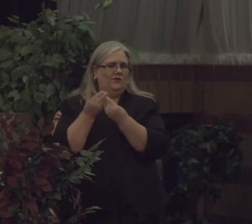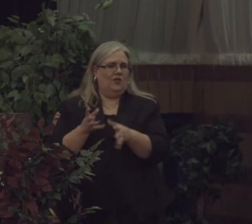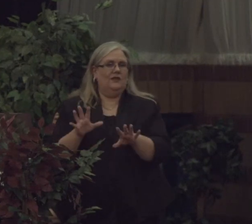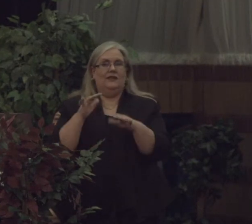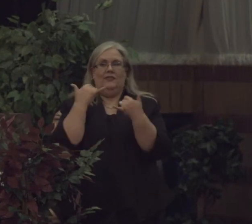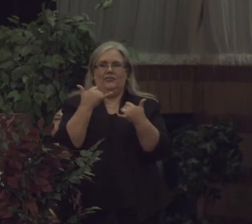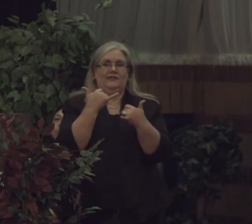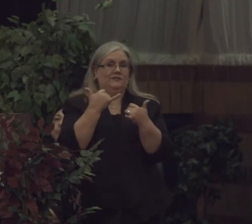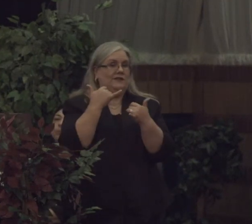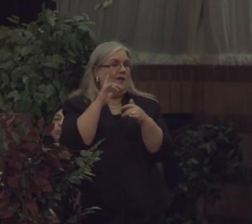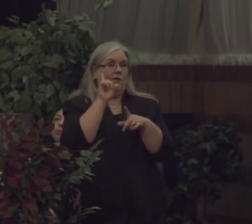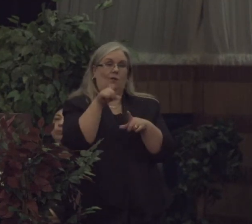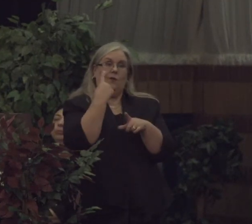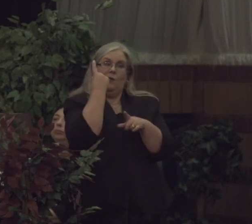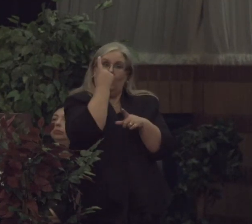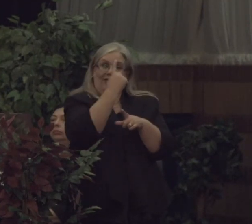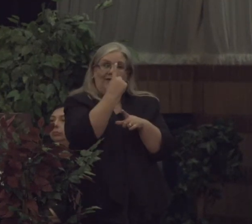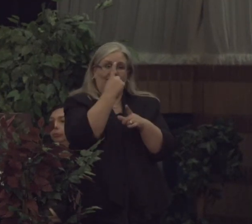year, count.